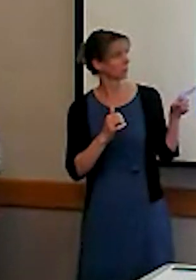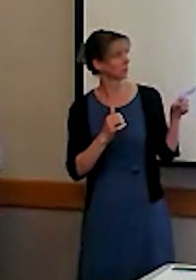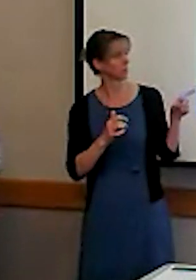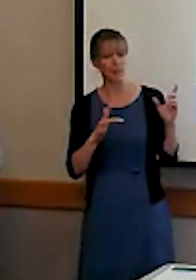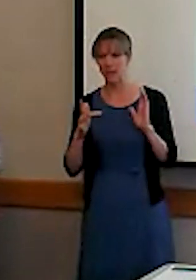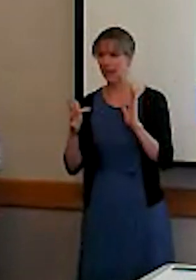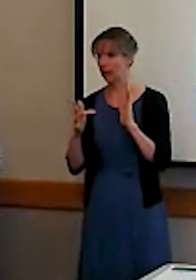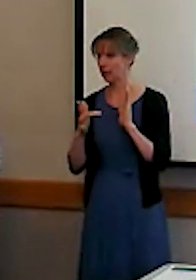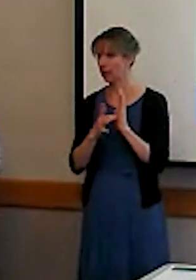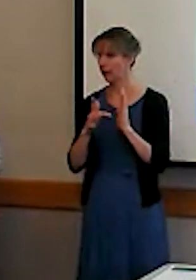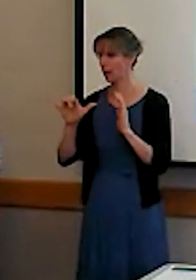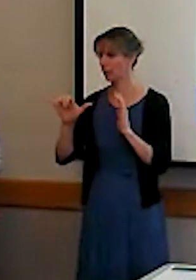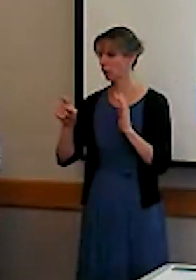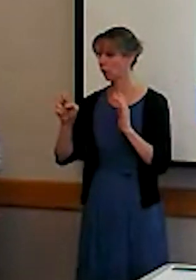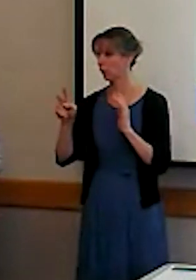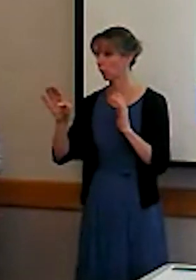clicking on the.